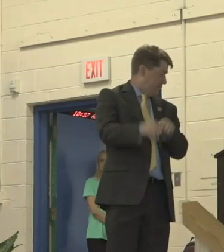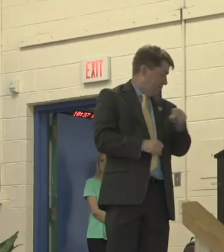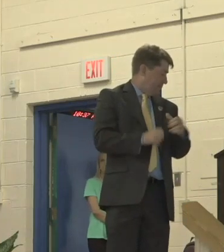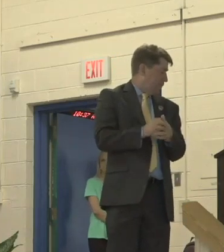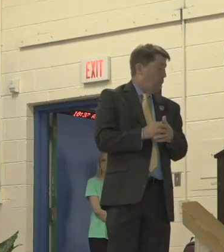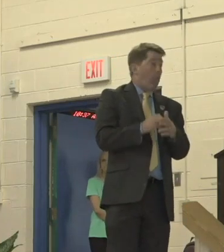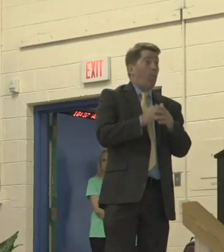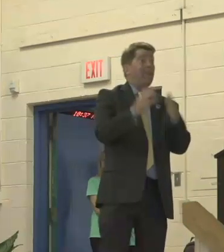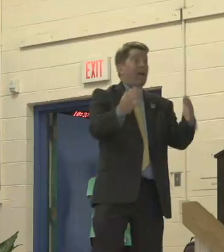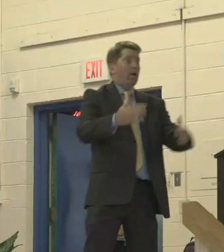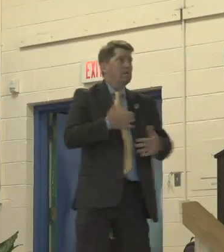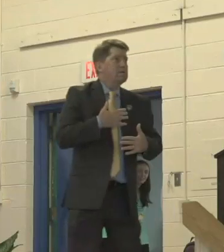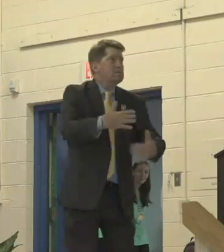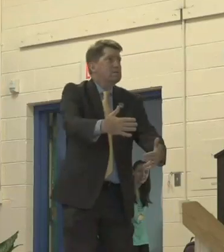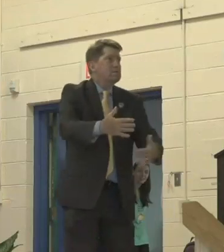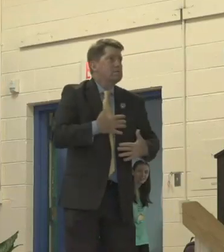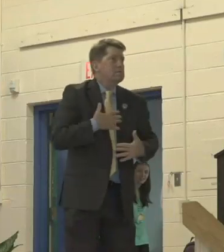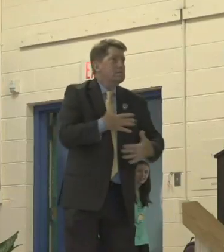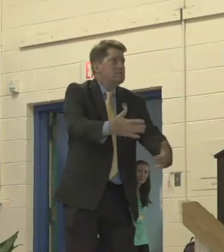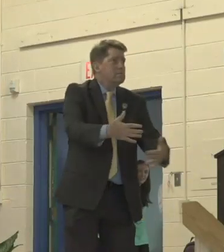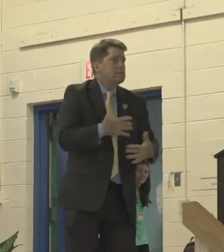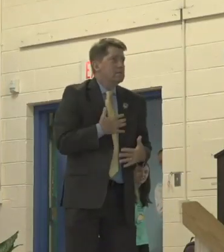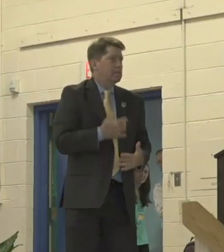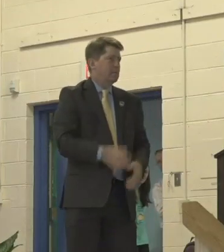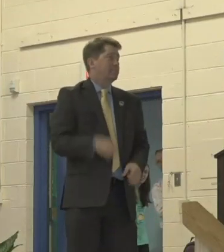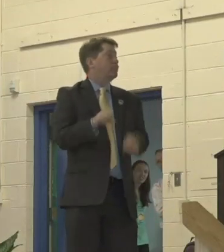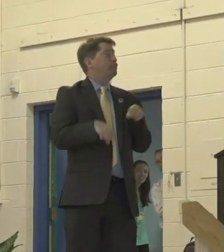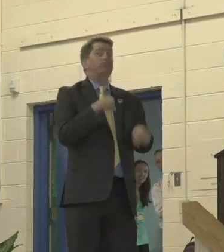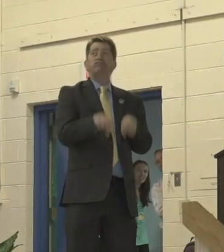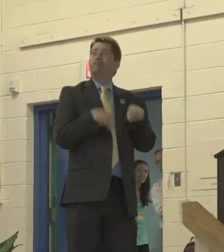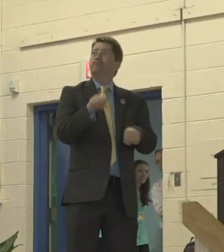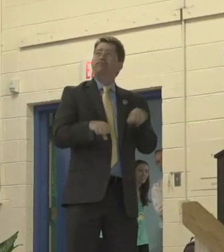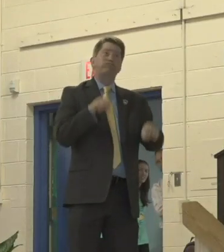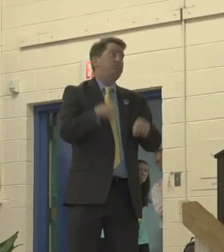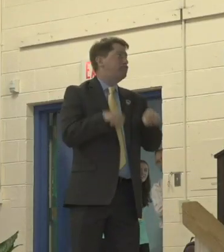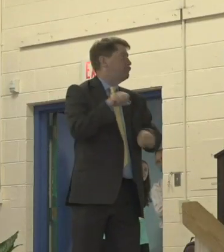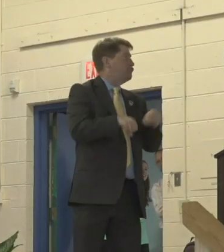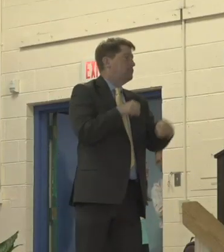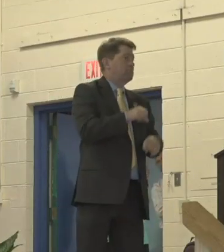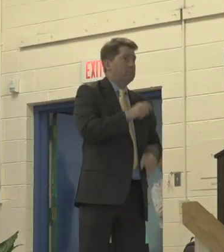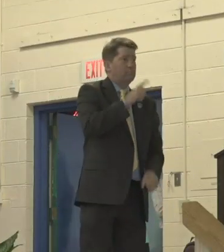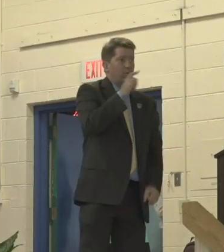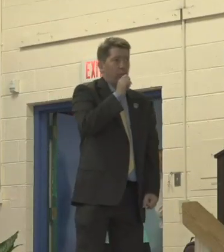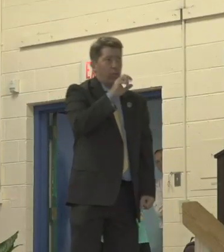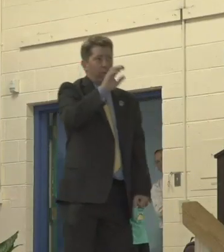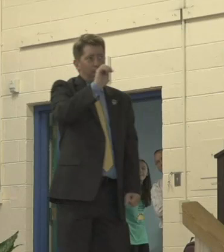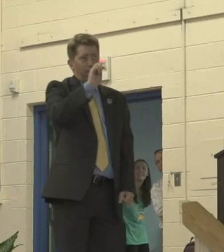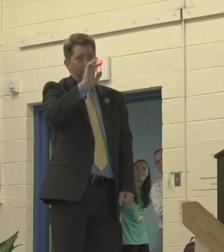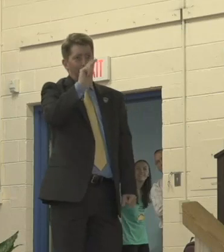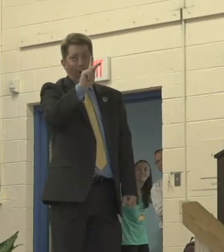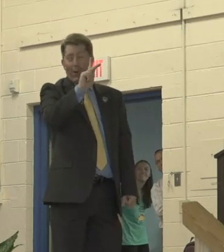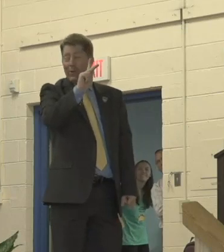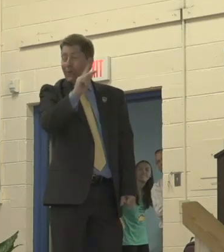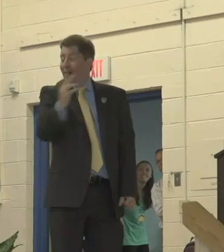student completed a spin class without breathing too heavily, and this goes to Mark,